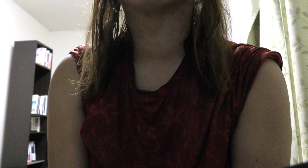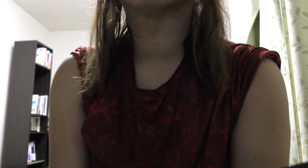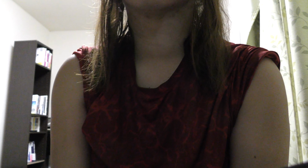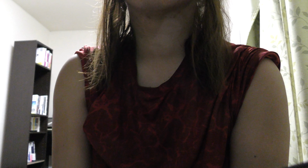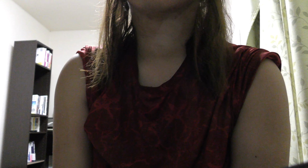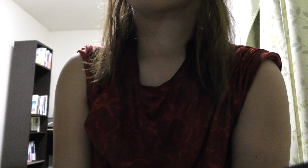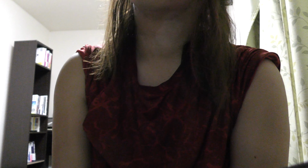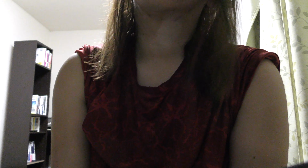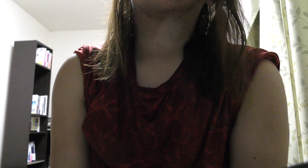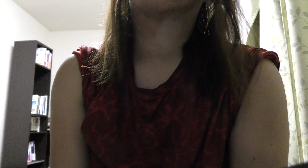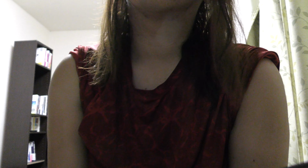point